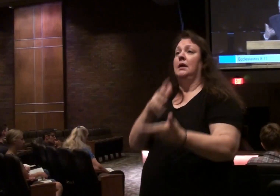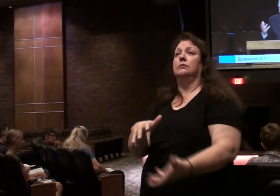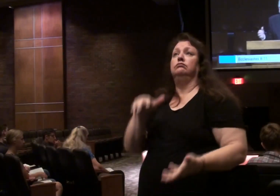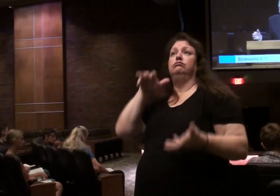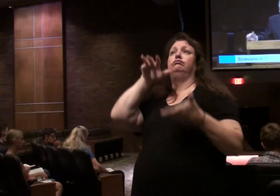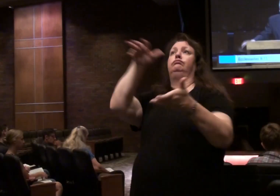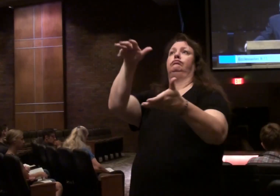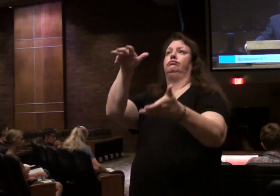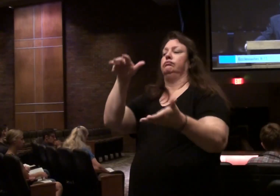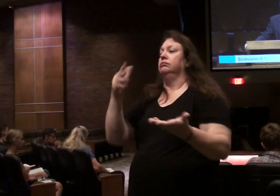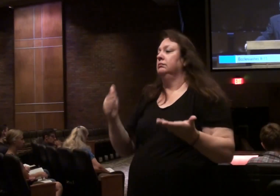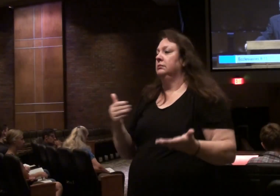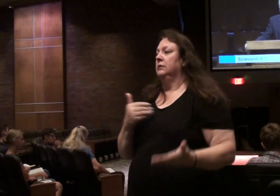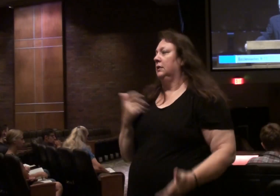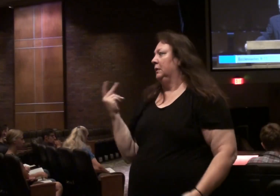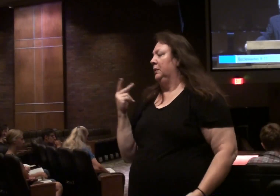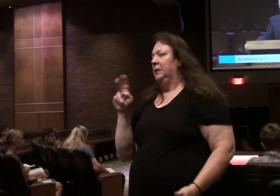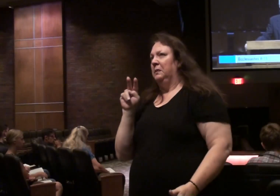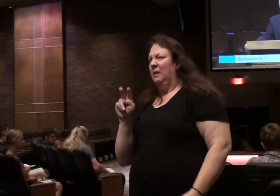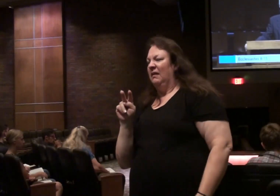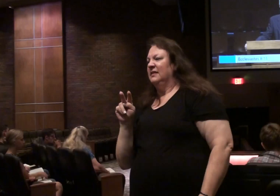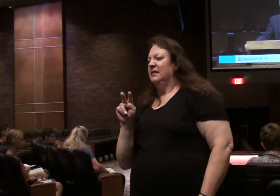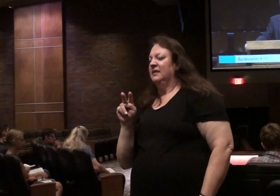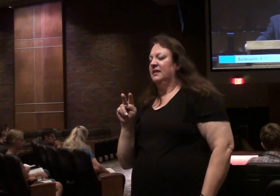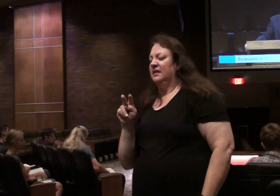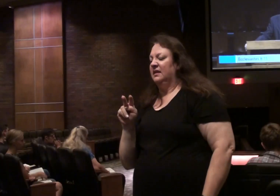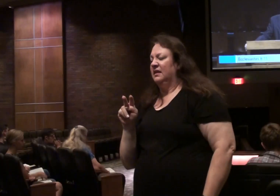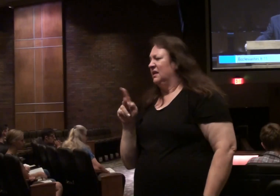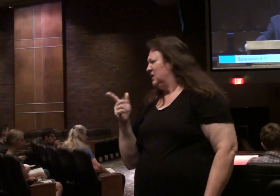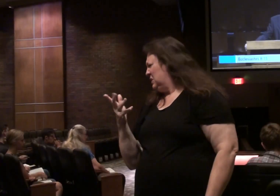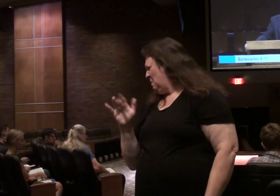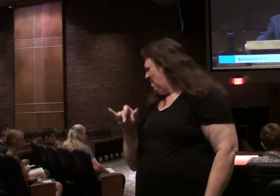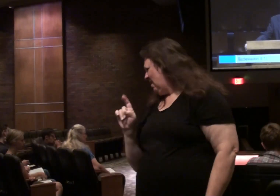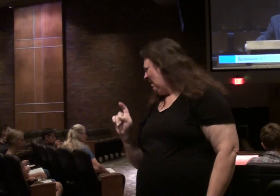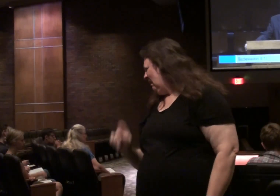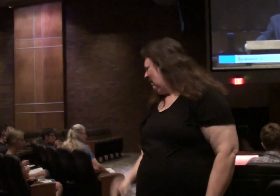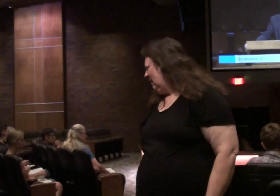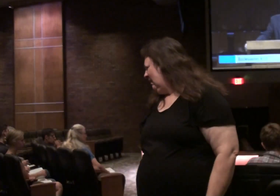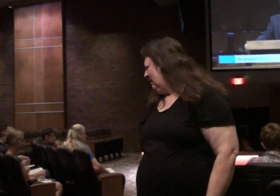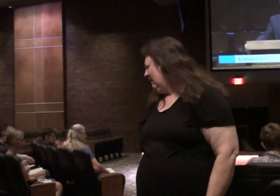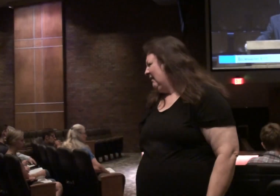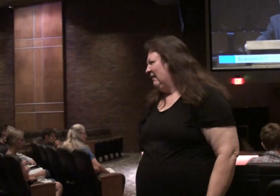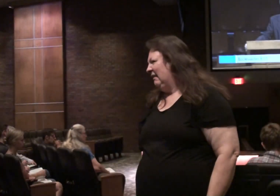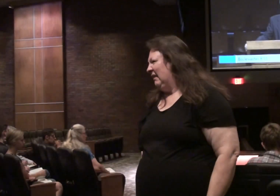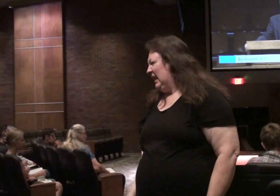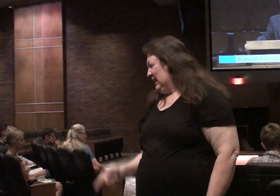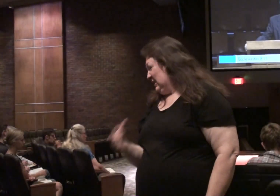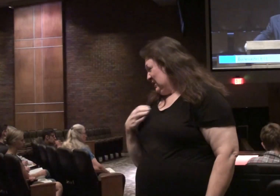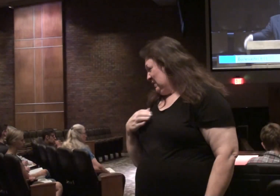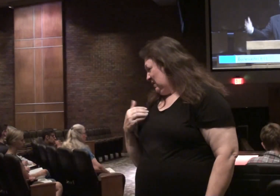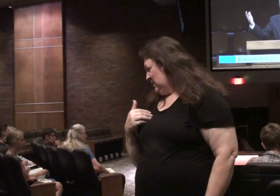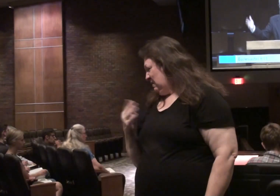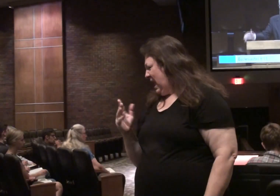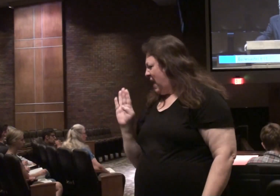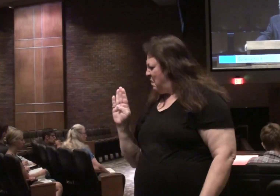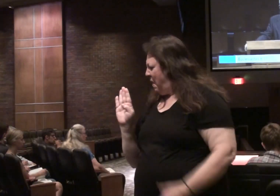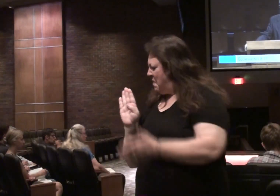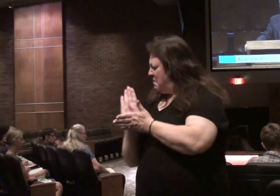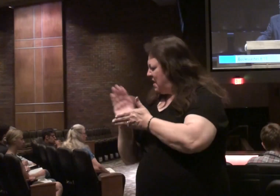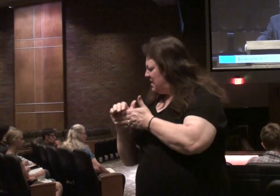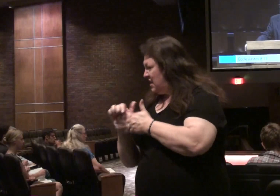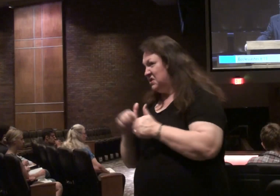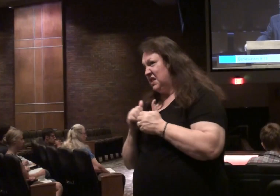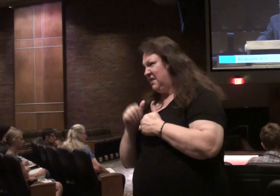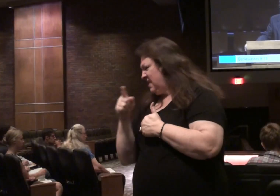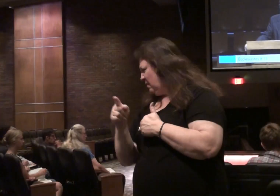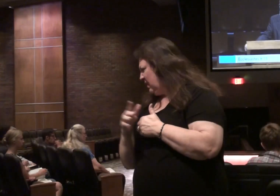that Carol and I were watching this. I said, does any of that appeal to you? Do you wish you had $1 billion so you could live